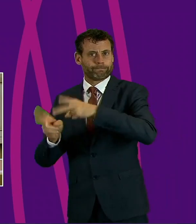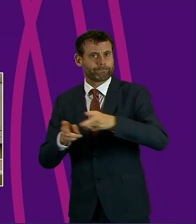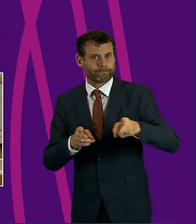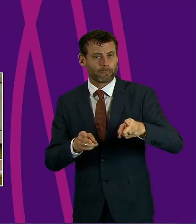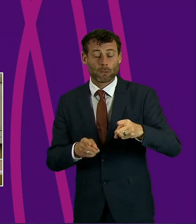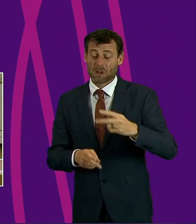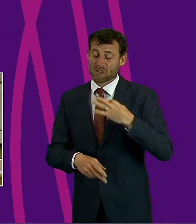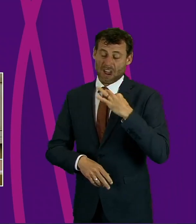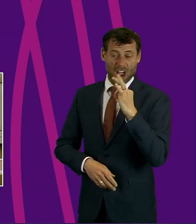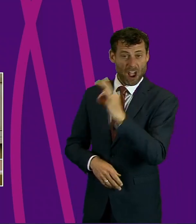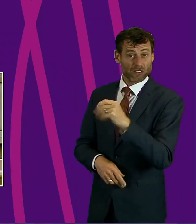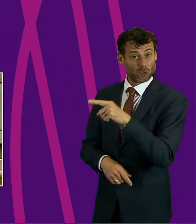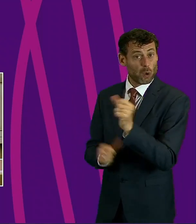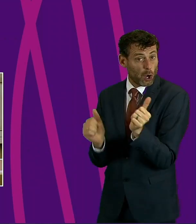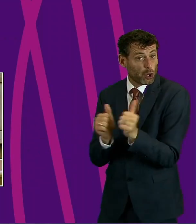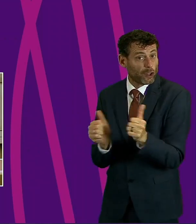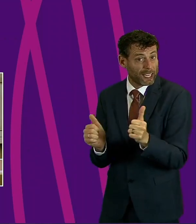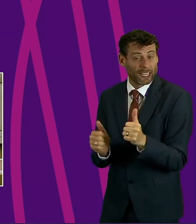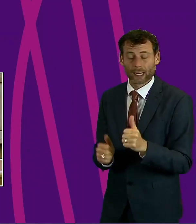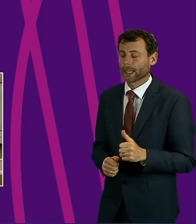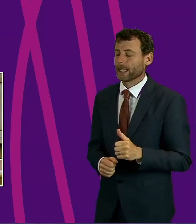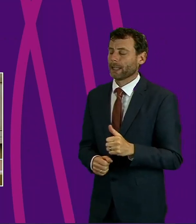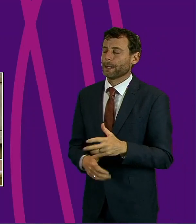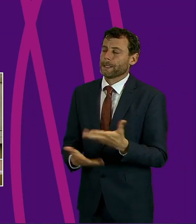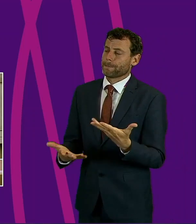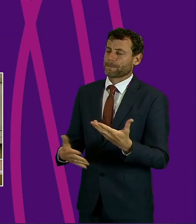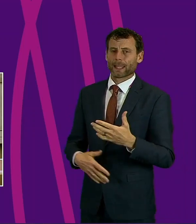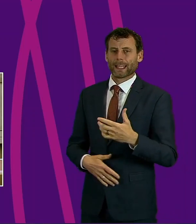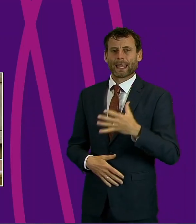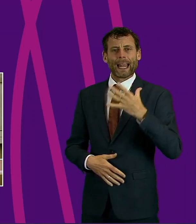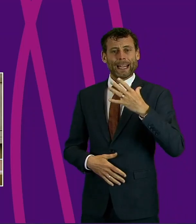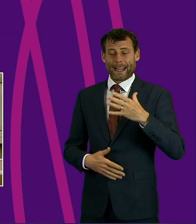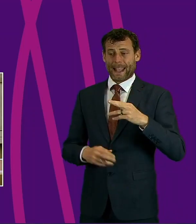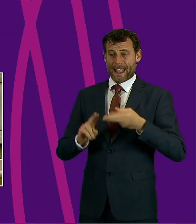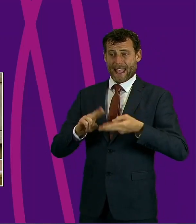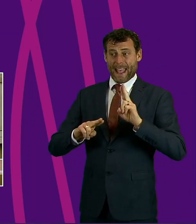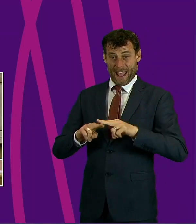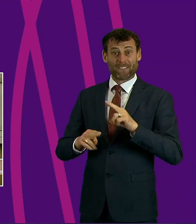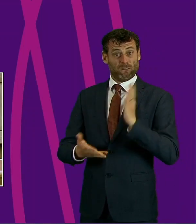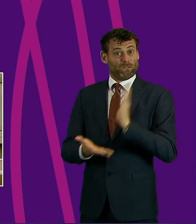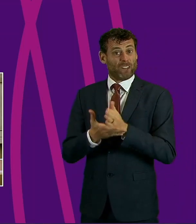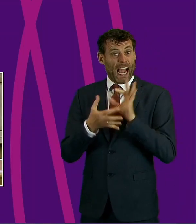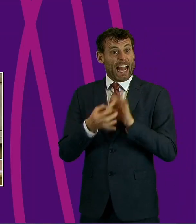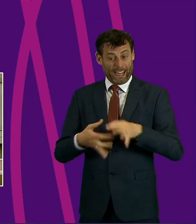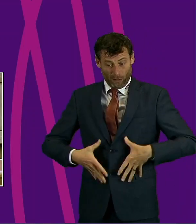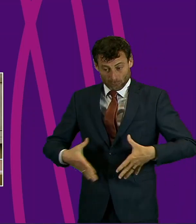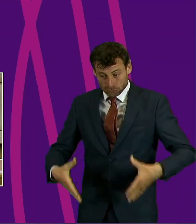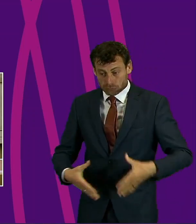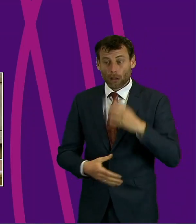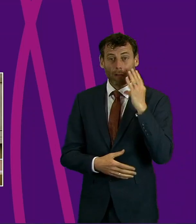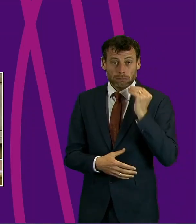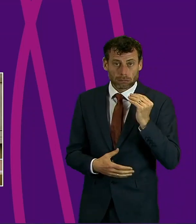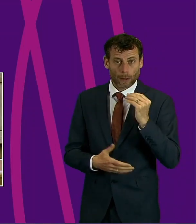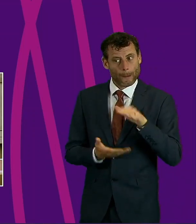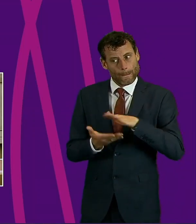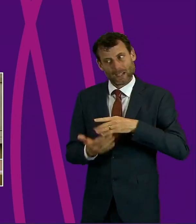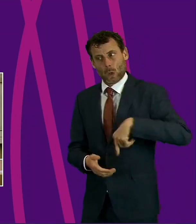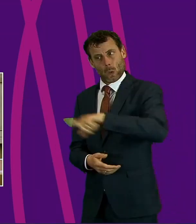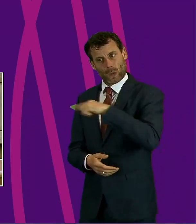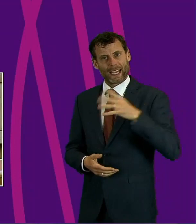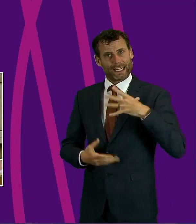with me that this crisis starkly highlights the need to tackle Scotland's poor health and inequality report card, and that a step change in how